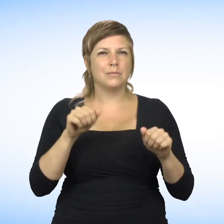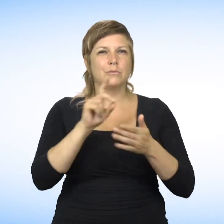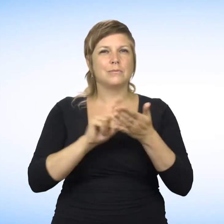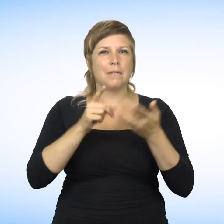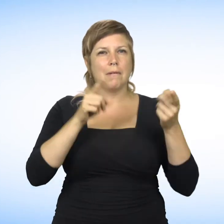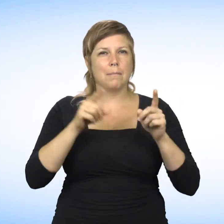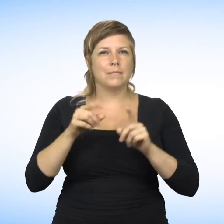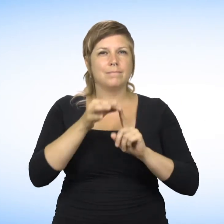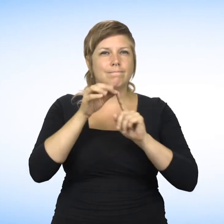Possible exceptions.